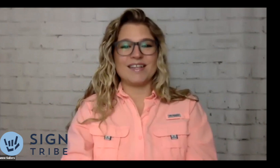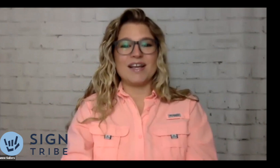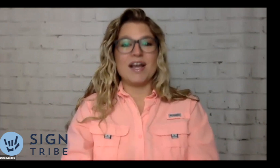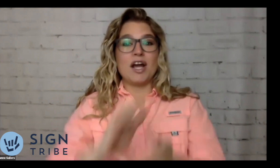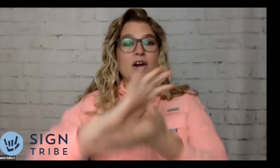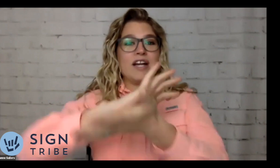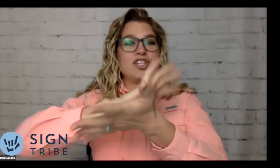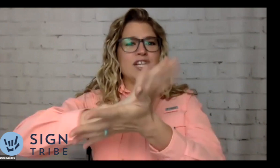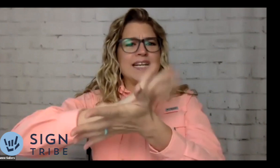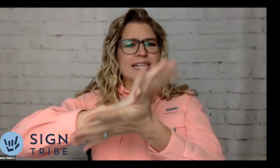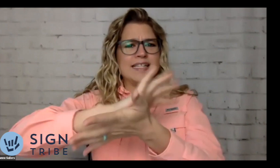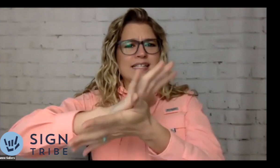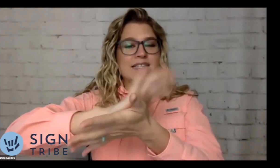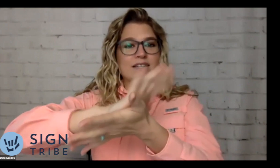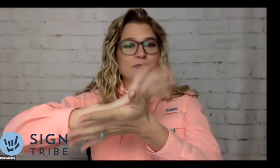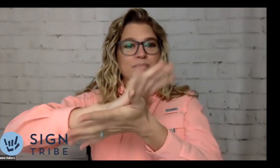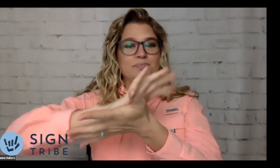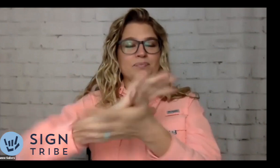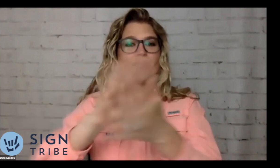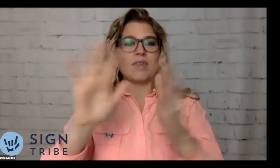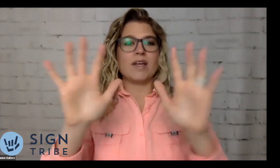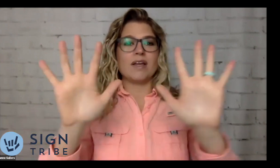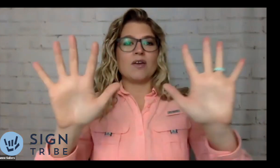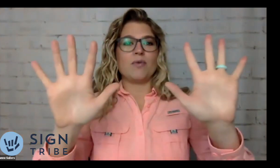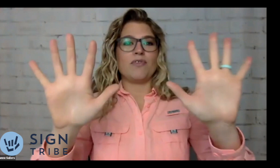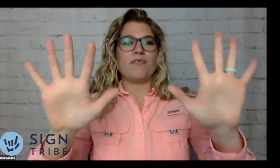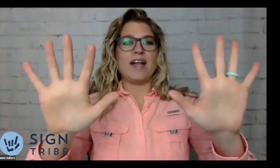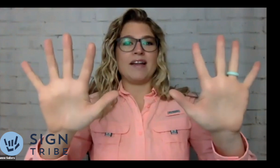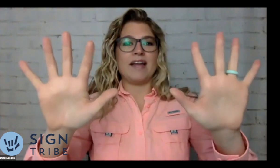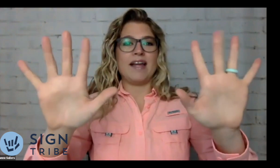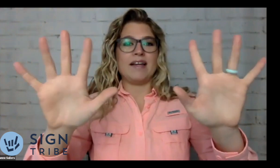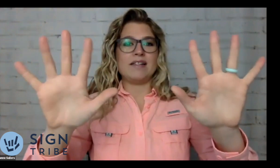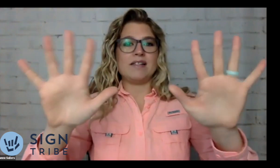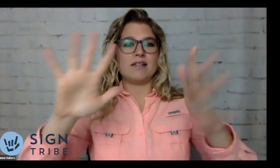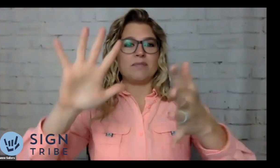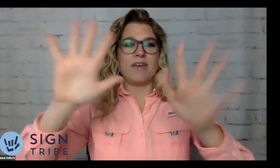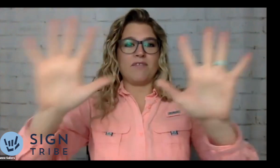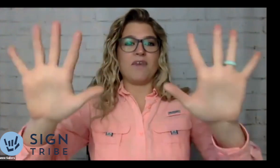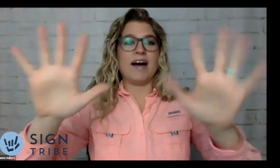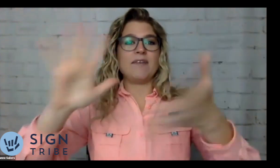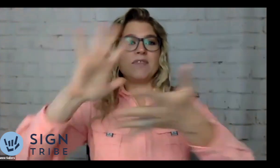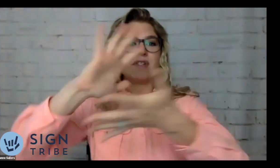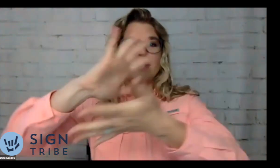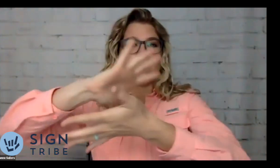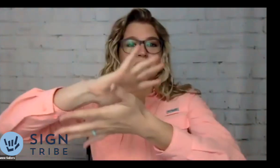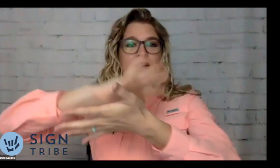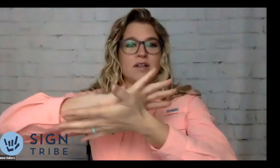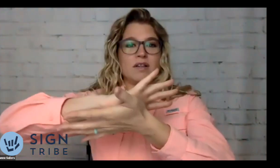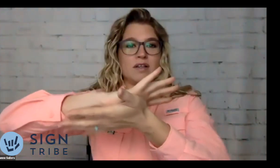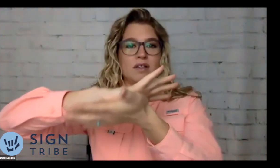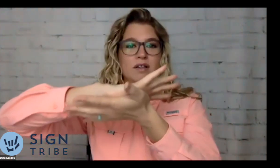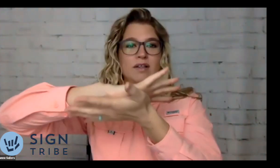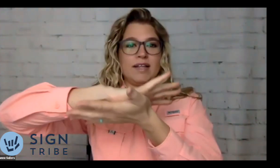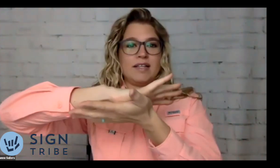All right, cheese. With flat hands, make fives like this.